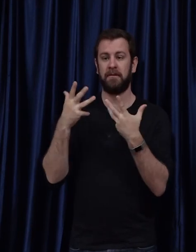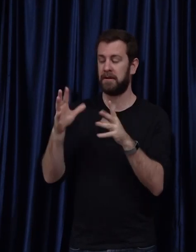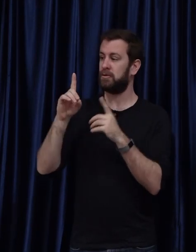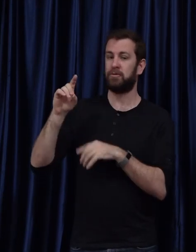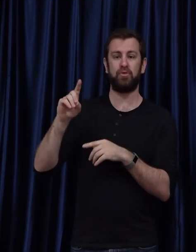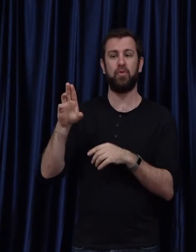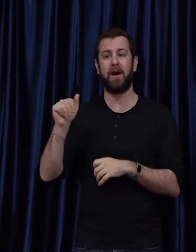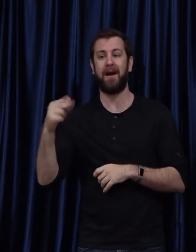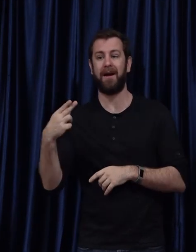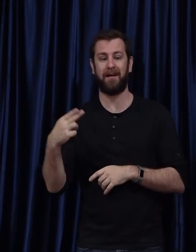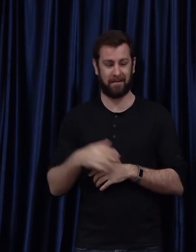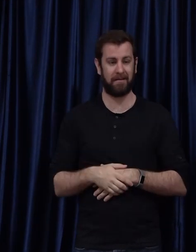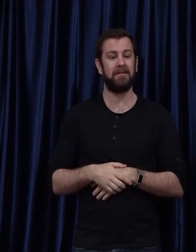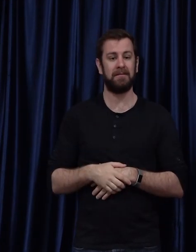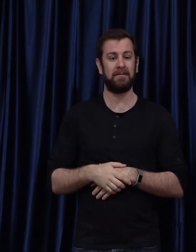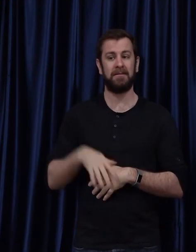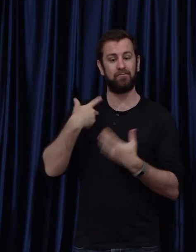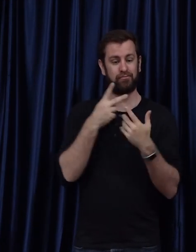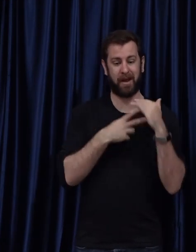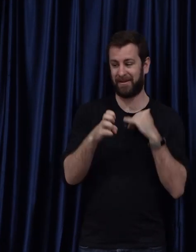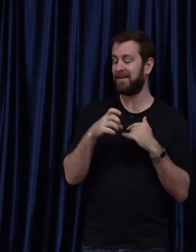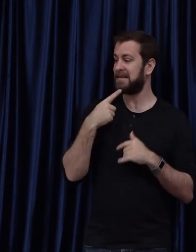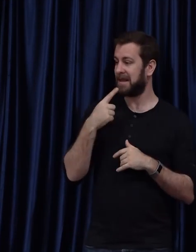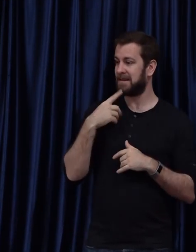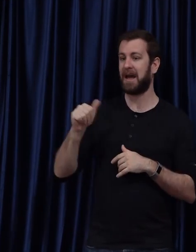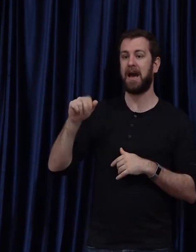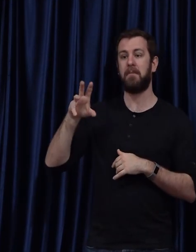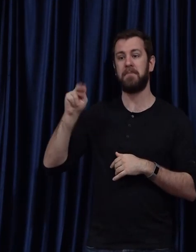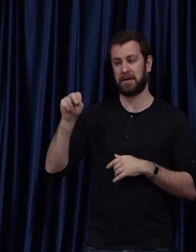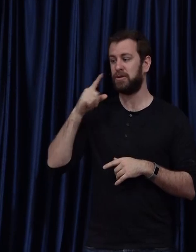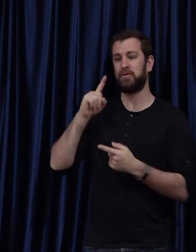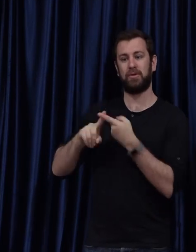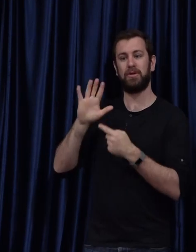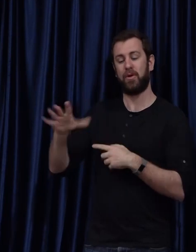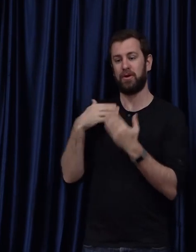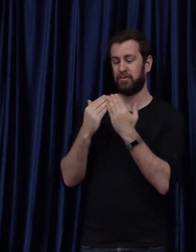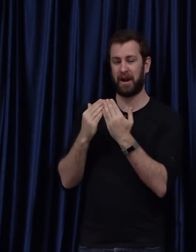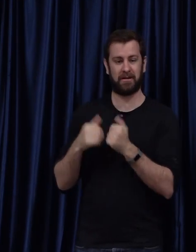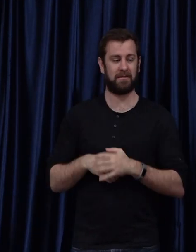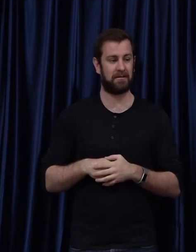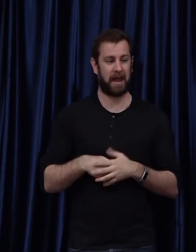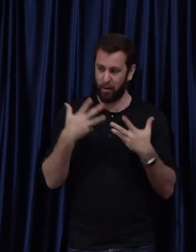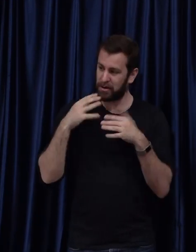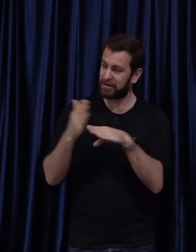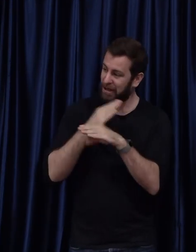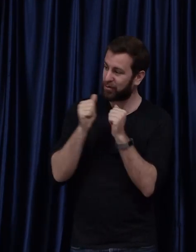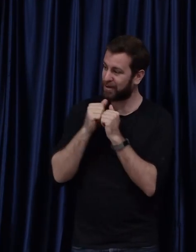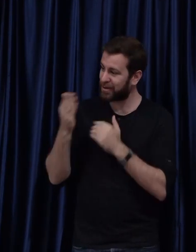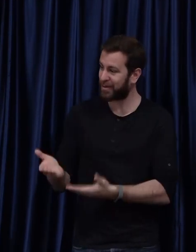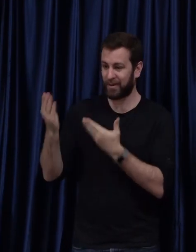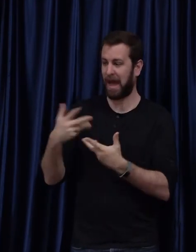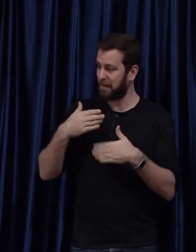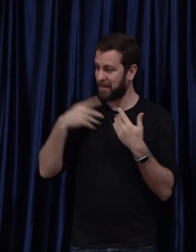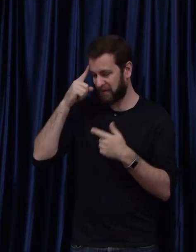dua, the Prophet sallallahu alayhi wa sallam was saying Ameen to your dua. I have come to share that good news. I'm